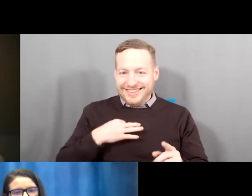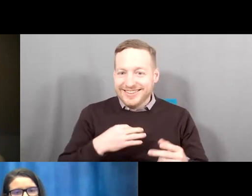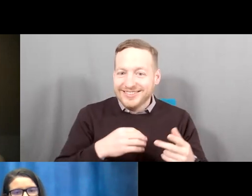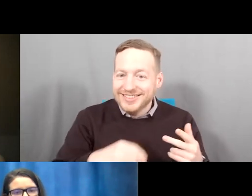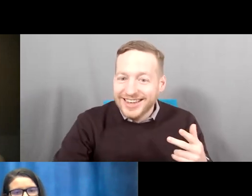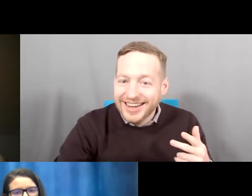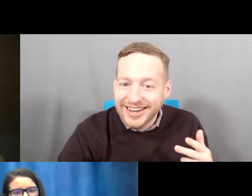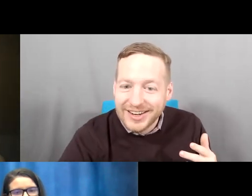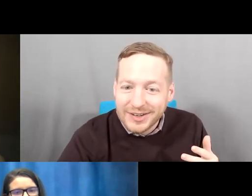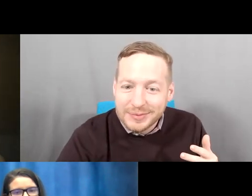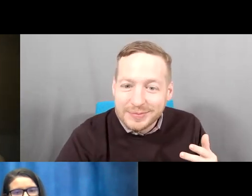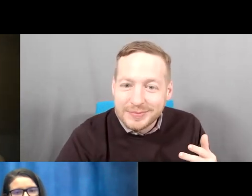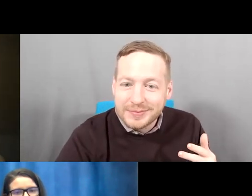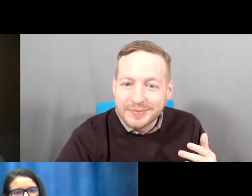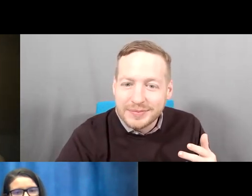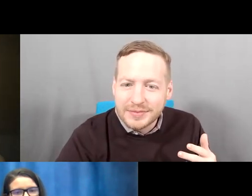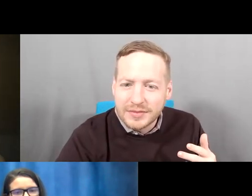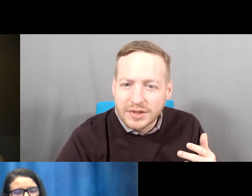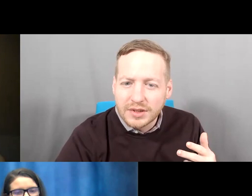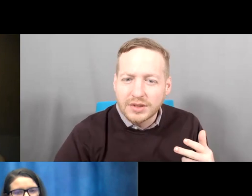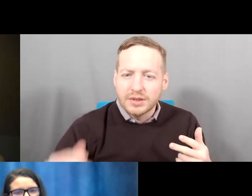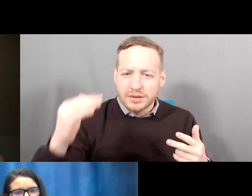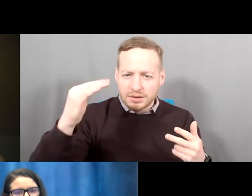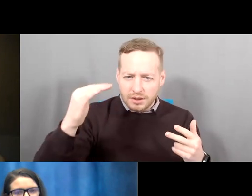We have 2 interpreters, but they're not staff.